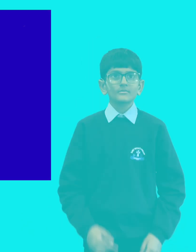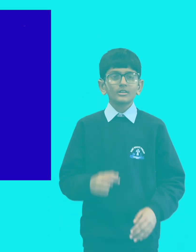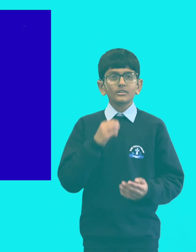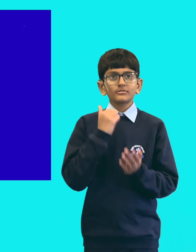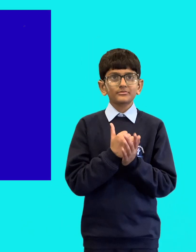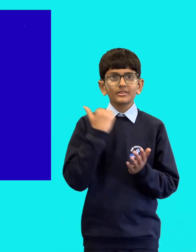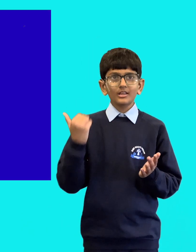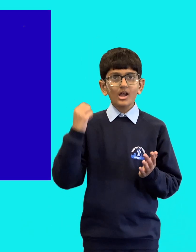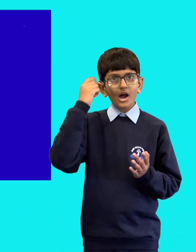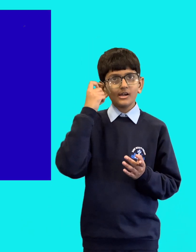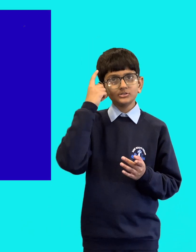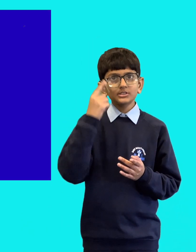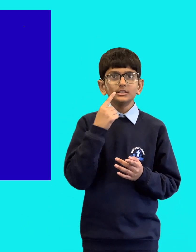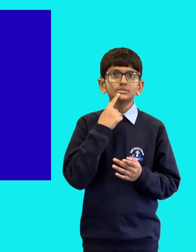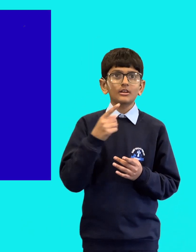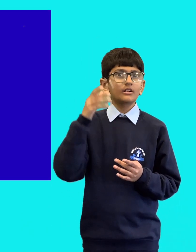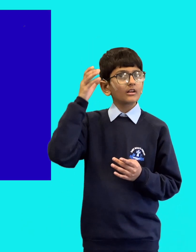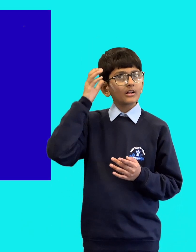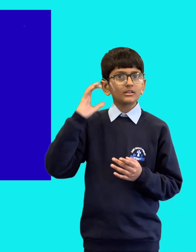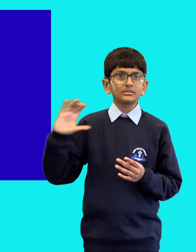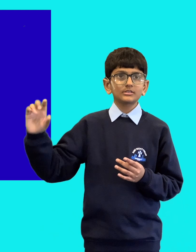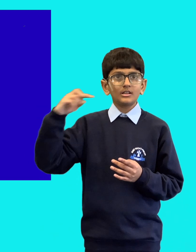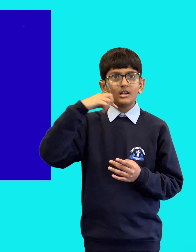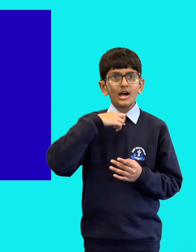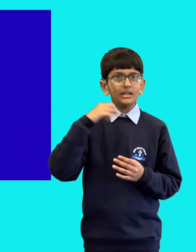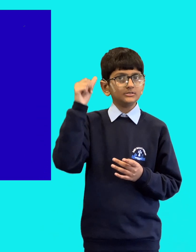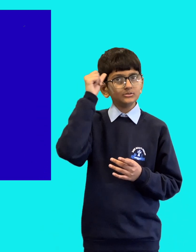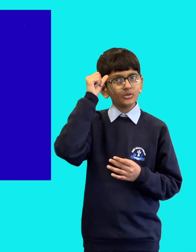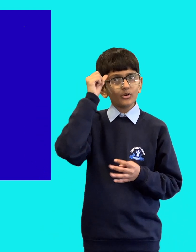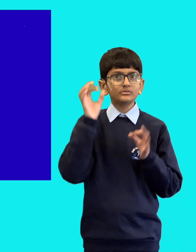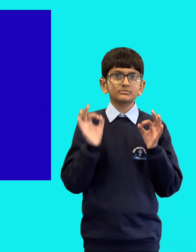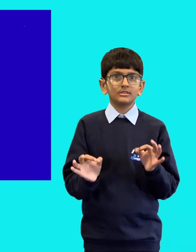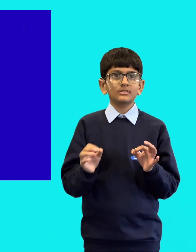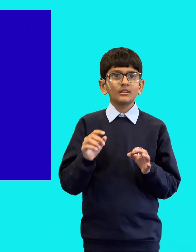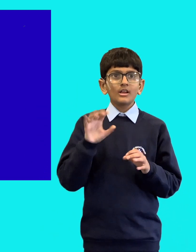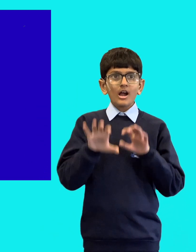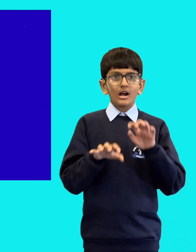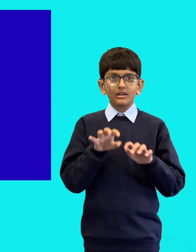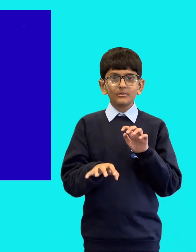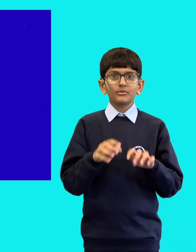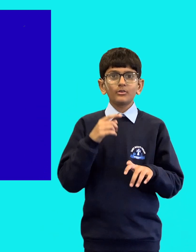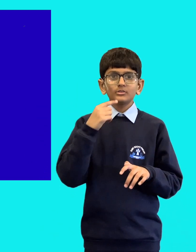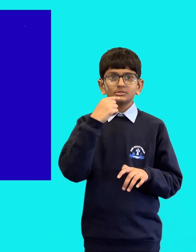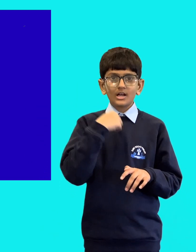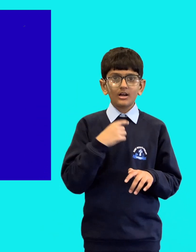"Great idea," said JoJo Gnome, "and I know exactly what animal mask I'm going to make."